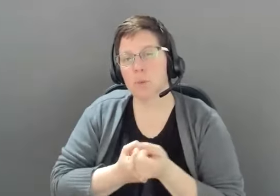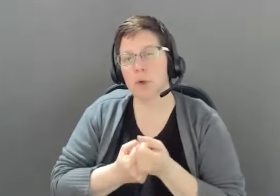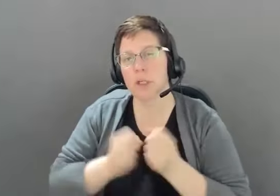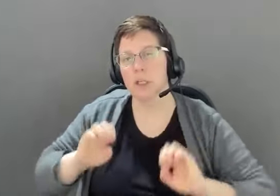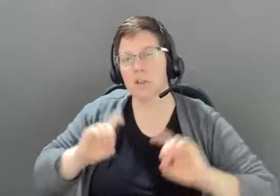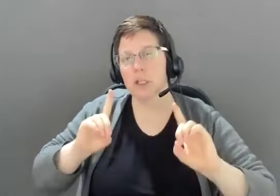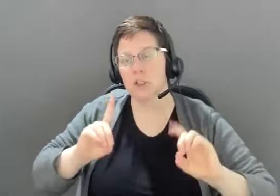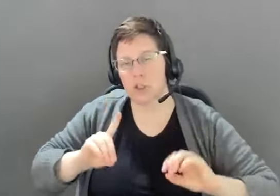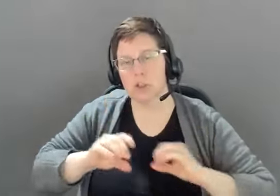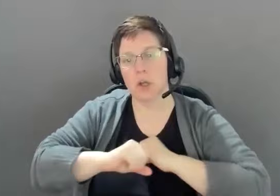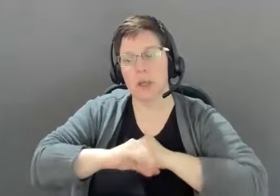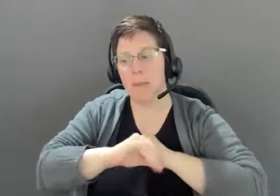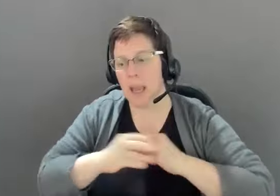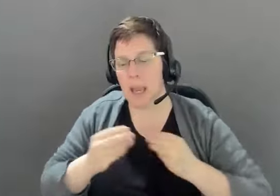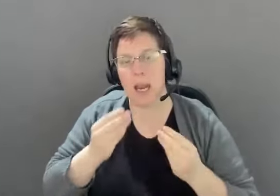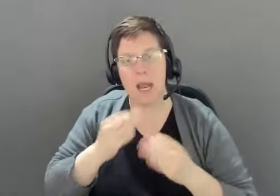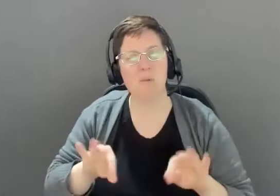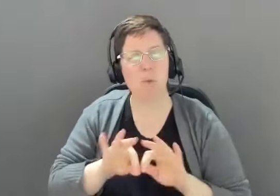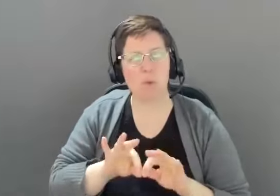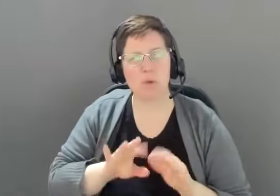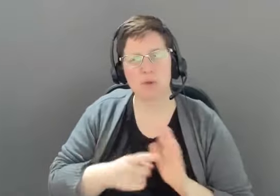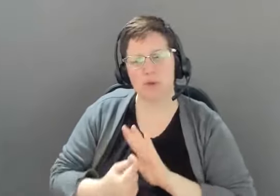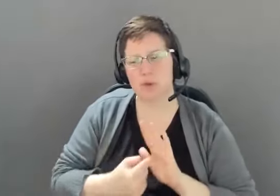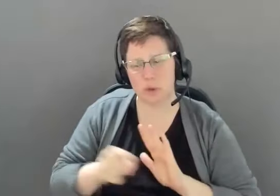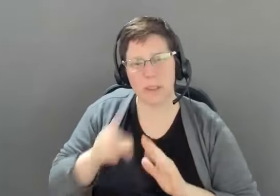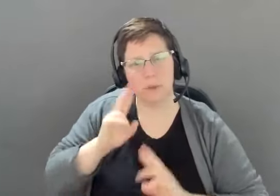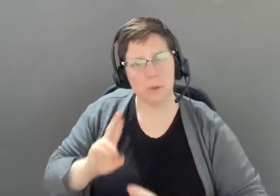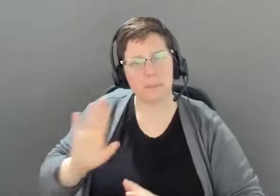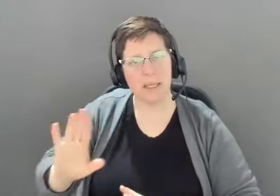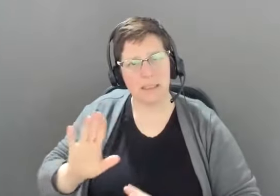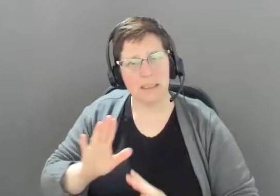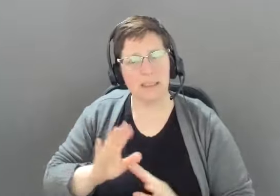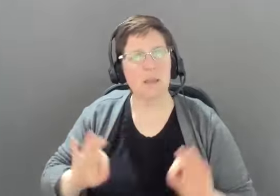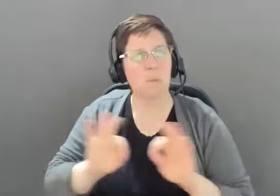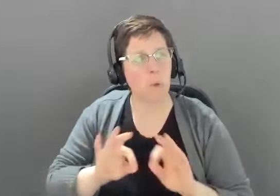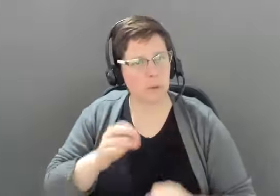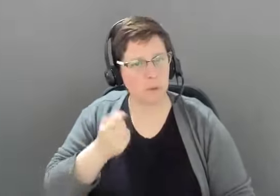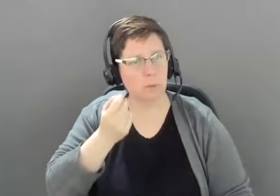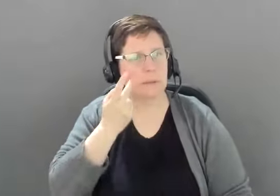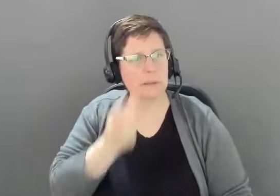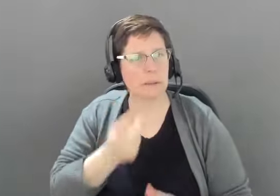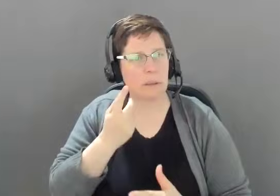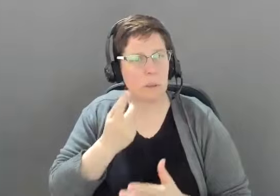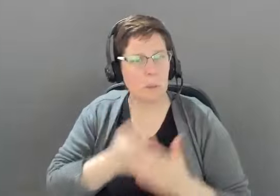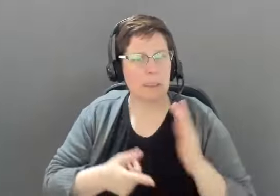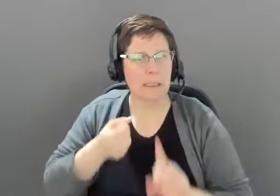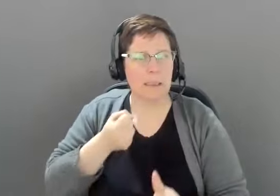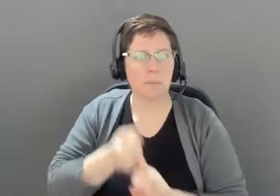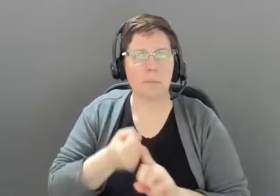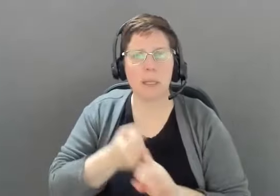importance of respecting survivors and understanding the impact of publication bans. So engage in community outreach to educate the public